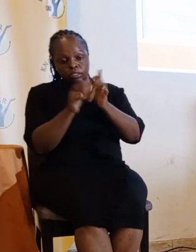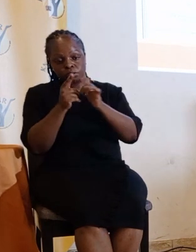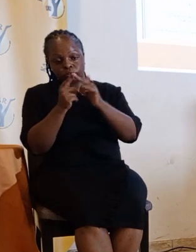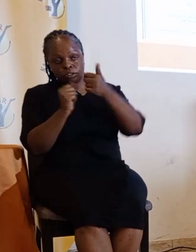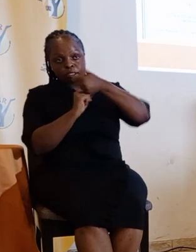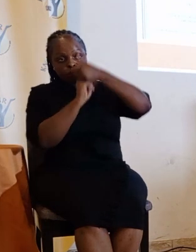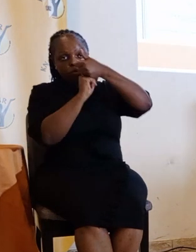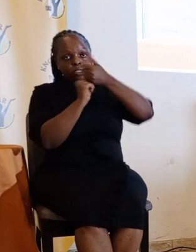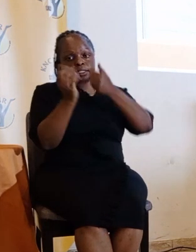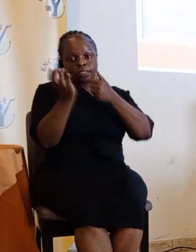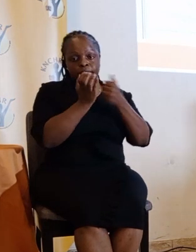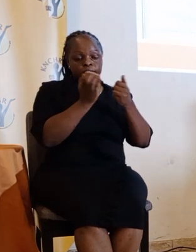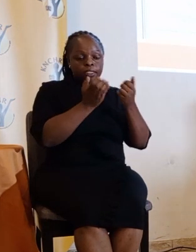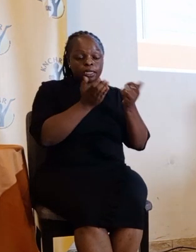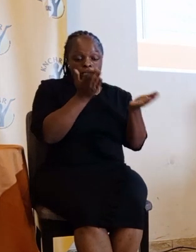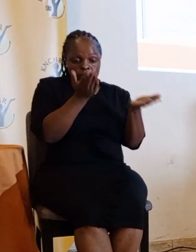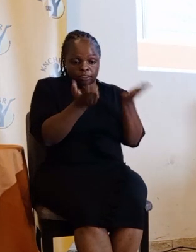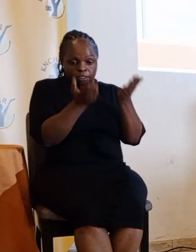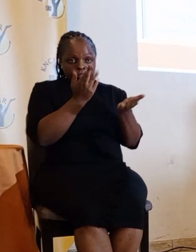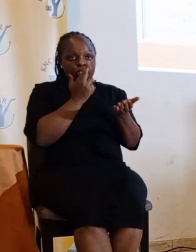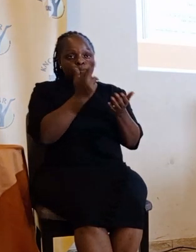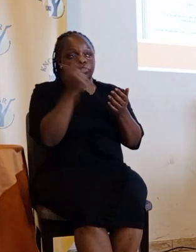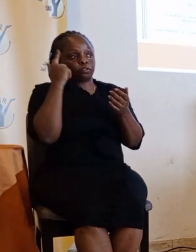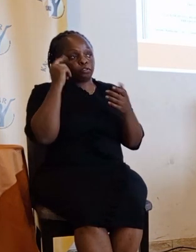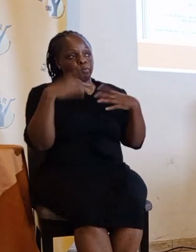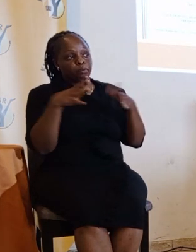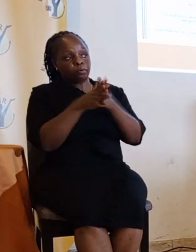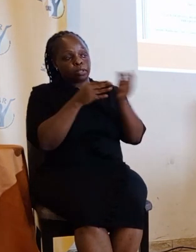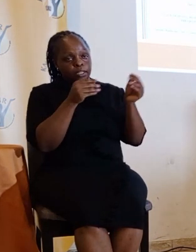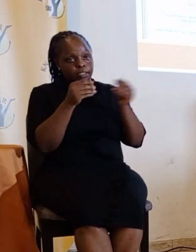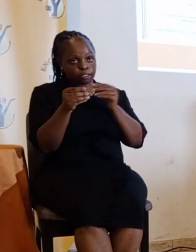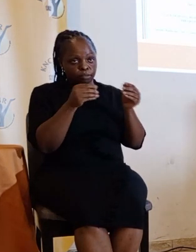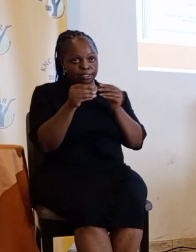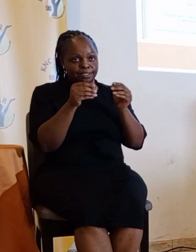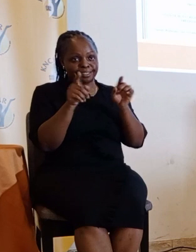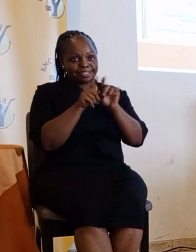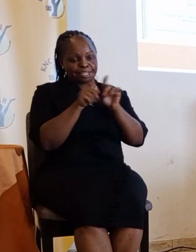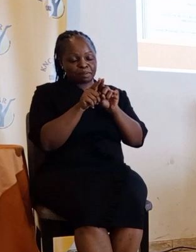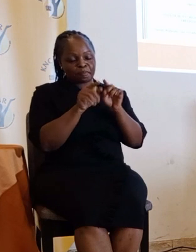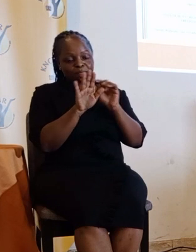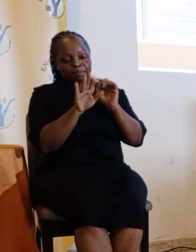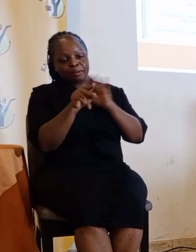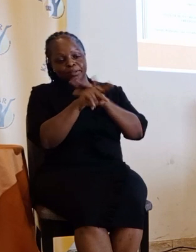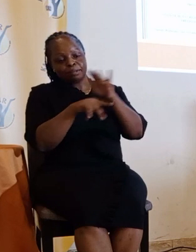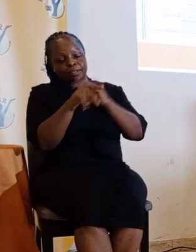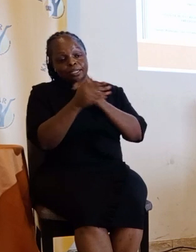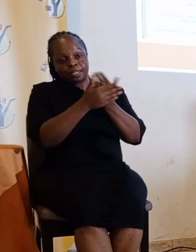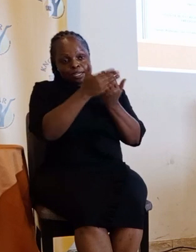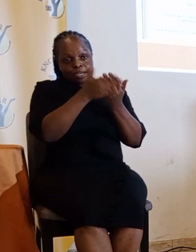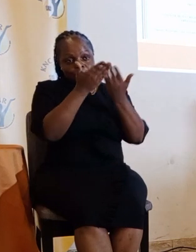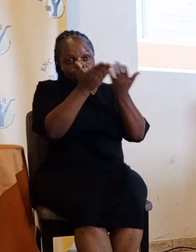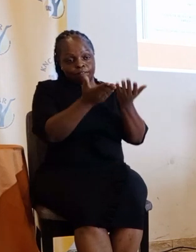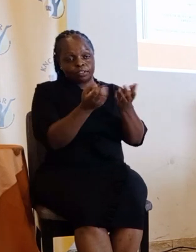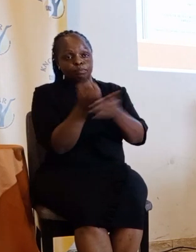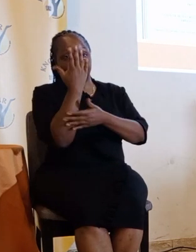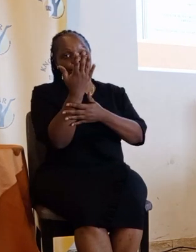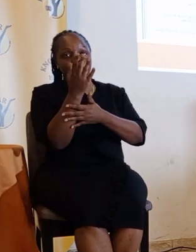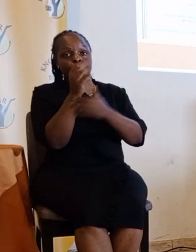Support Needs Assessment Report for persons with disability and their primary caregivers, launched in